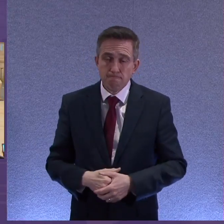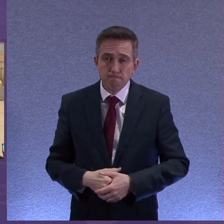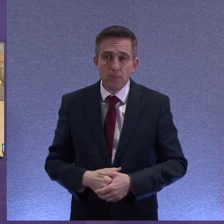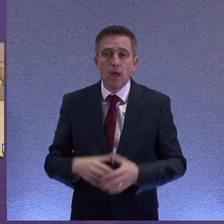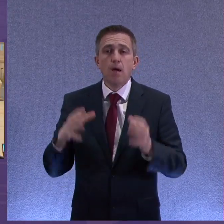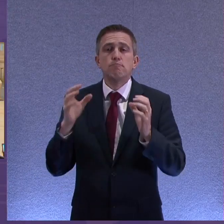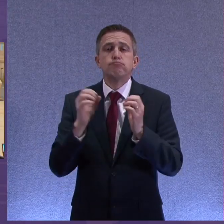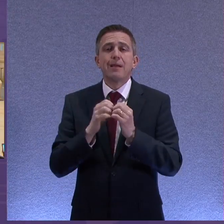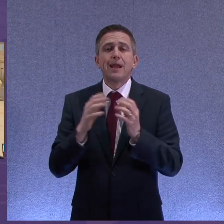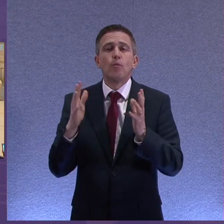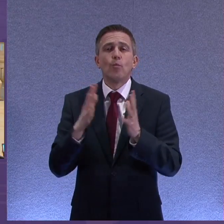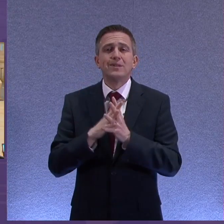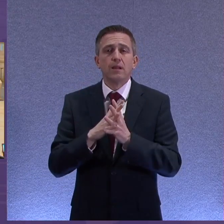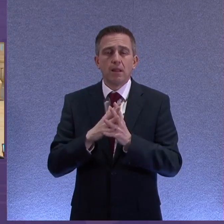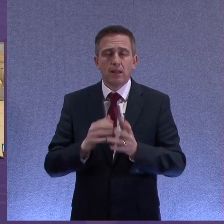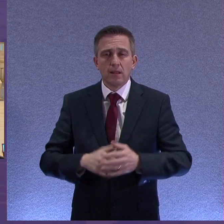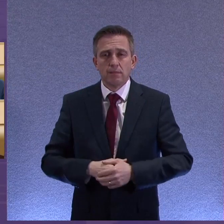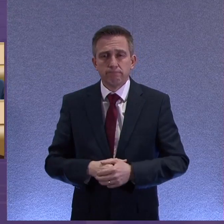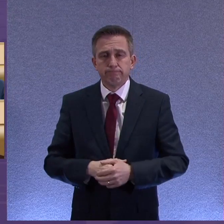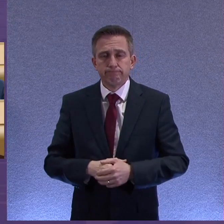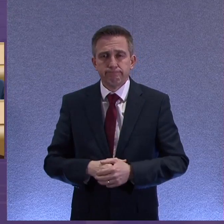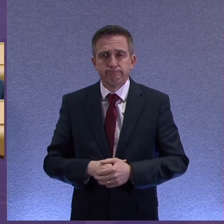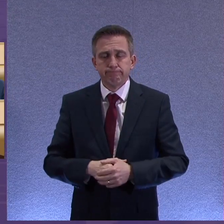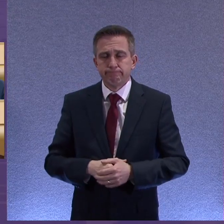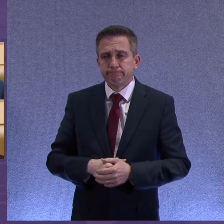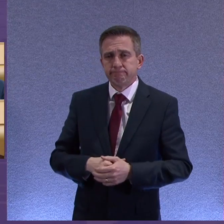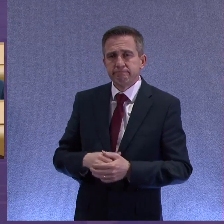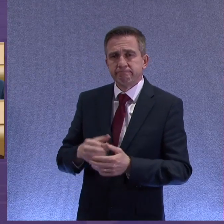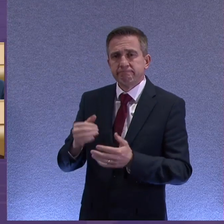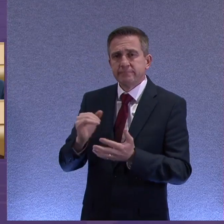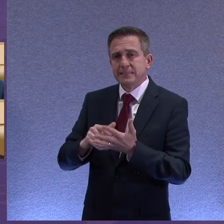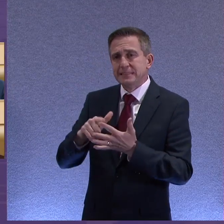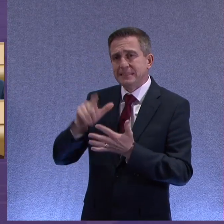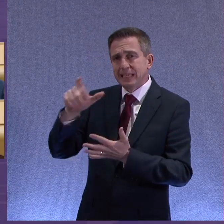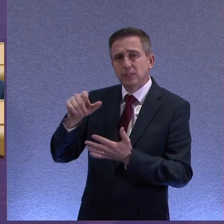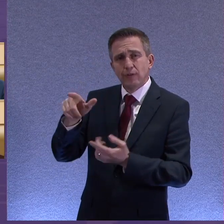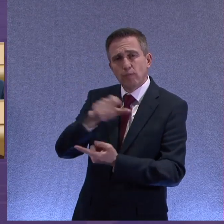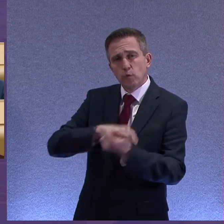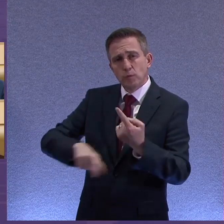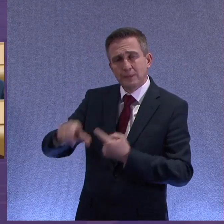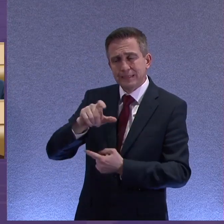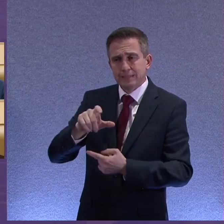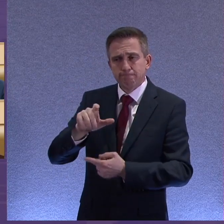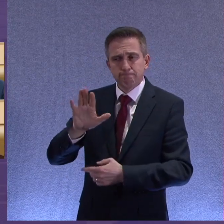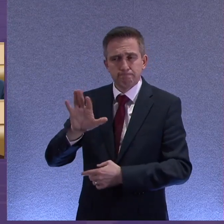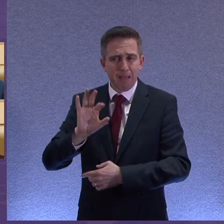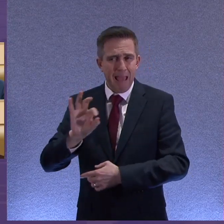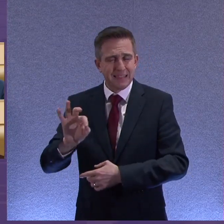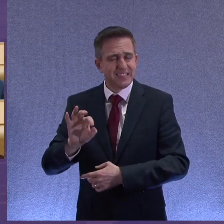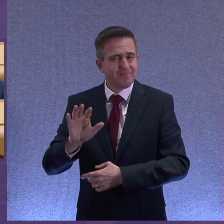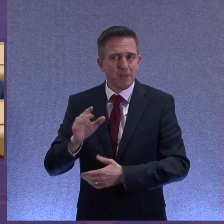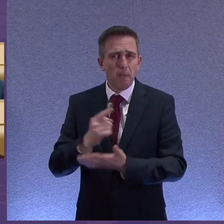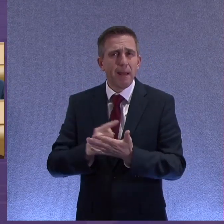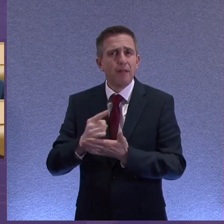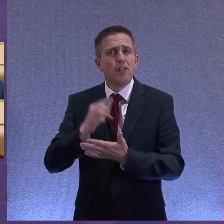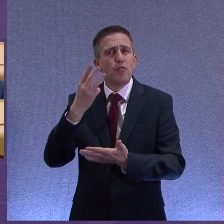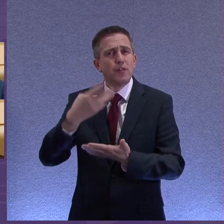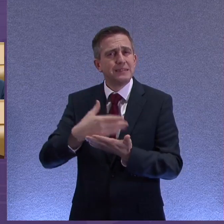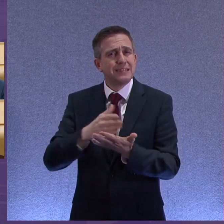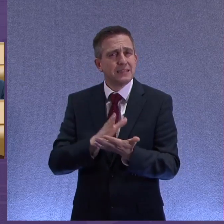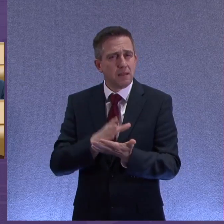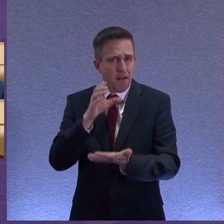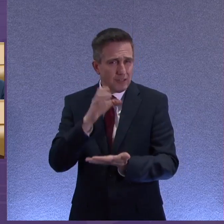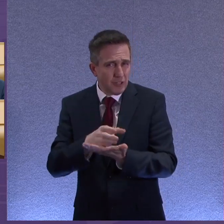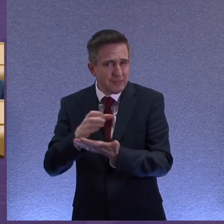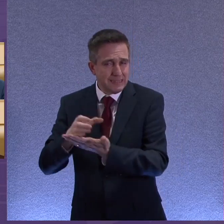Anas Sarwar. Thank you, Presiding Officer. A question for the Cabinet Secretary for Communities. She is aware, of course, that the third sector are under a lot of